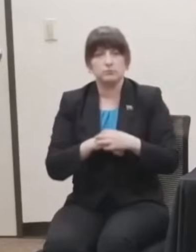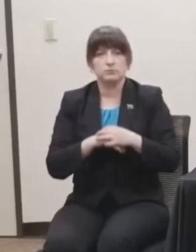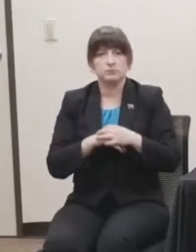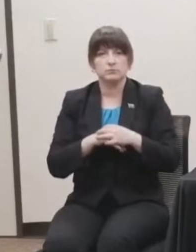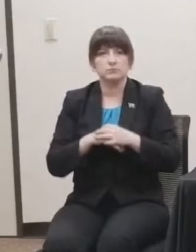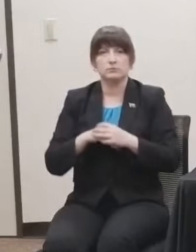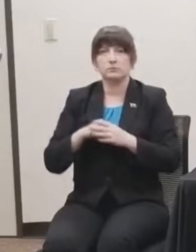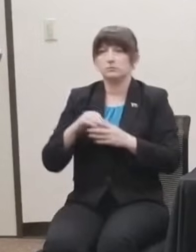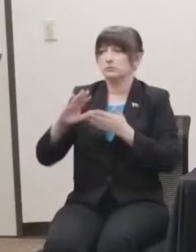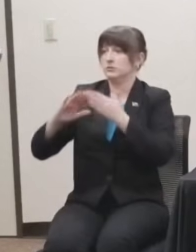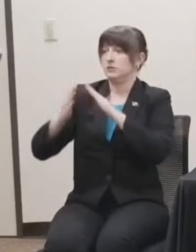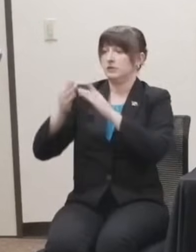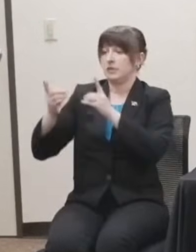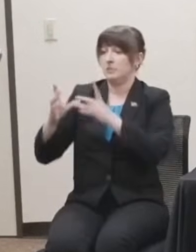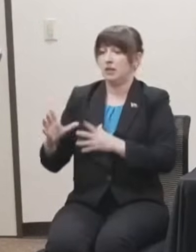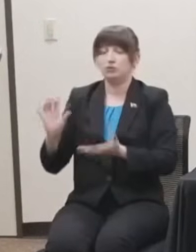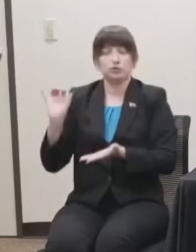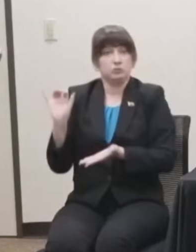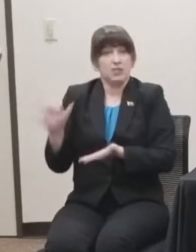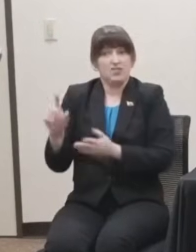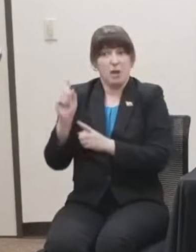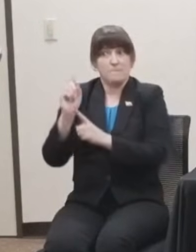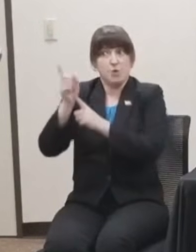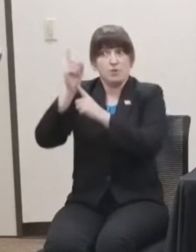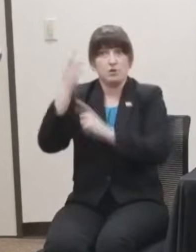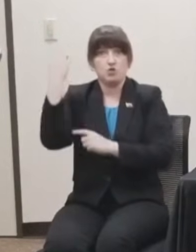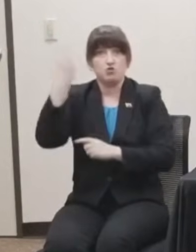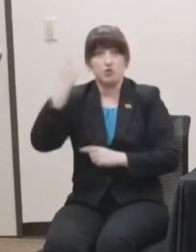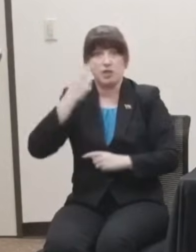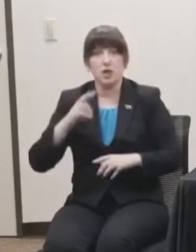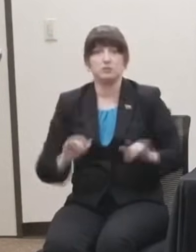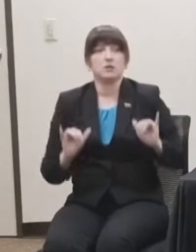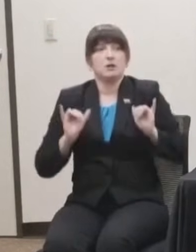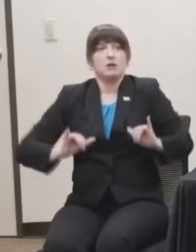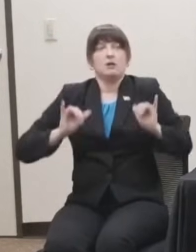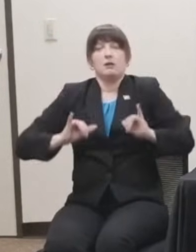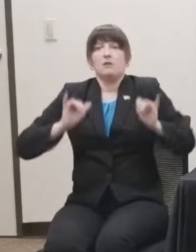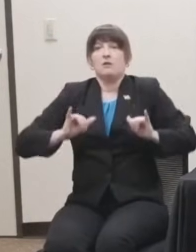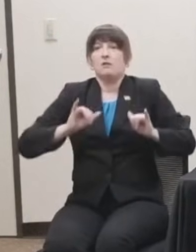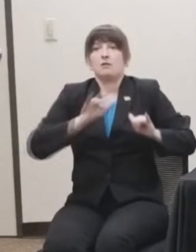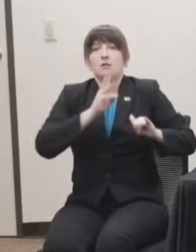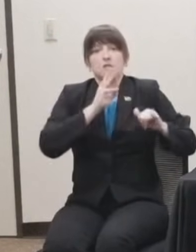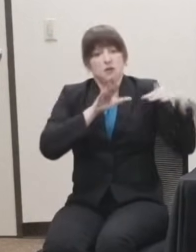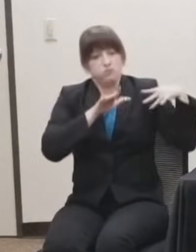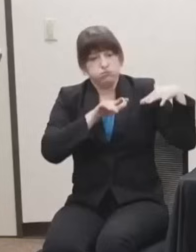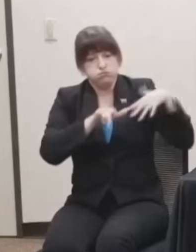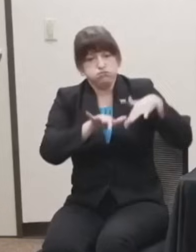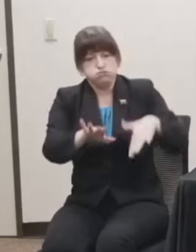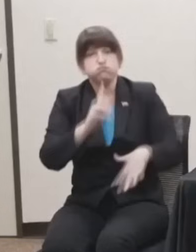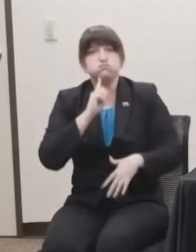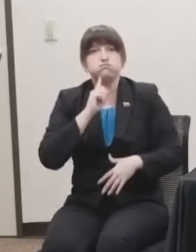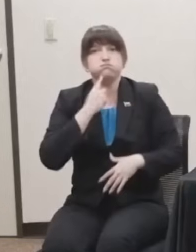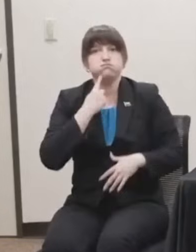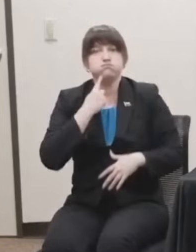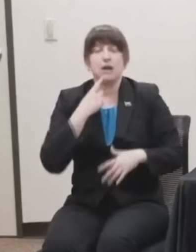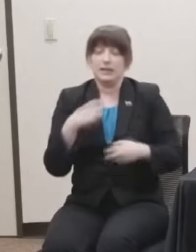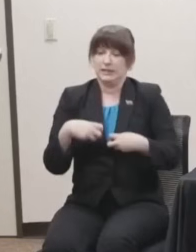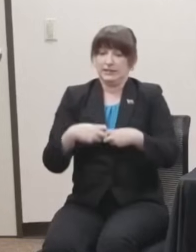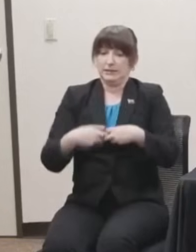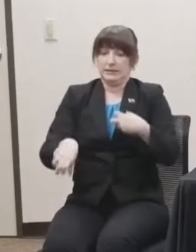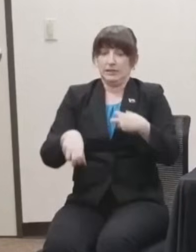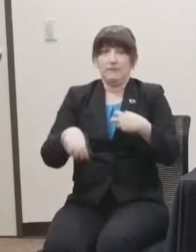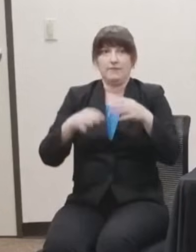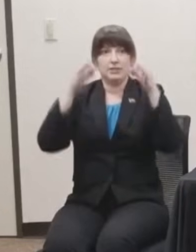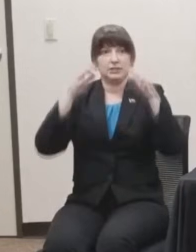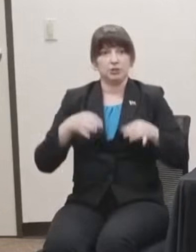by the moment in time when they knew the magnitude of the water, it's a difficult decision whether or not to begin